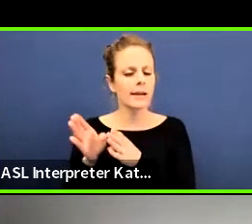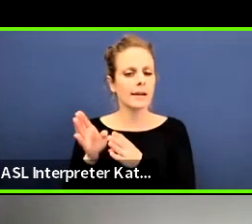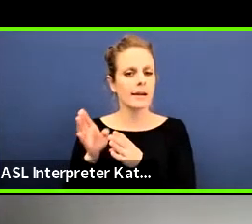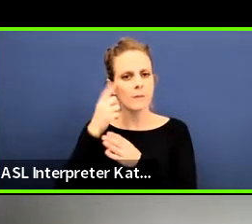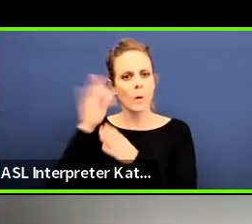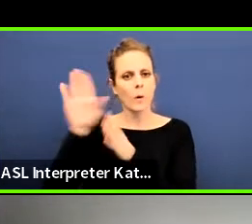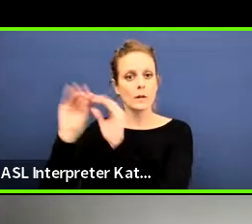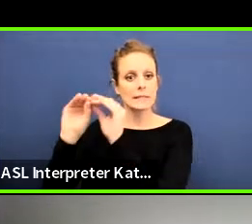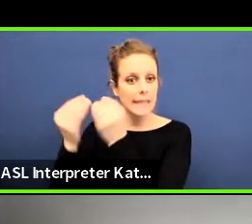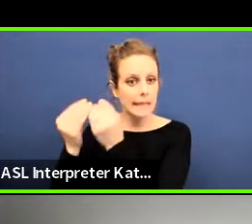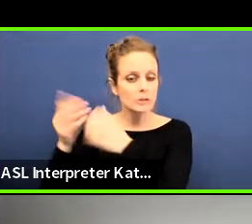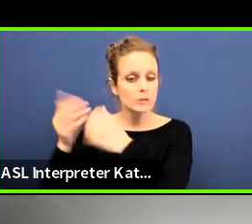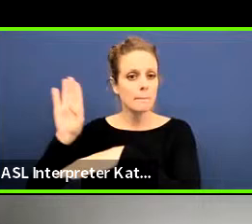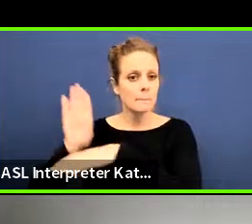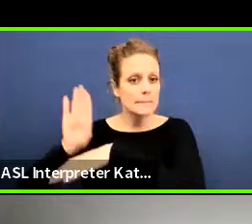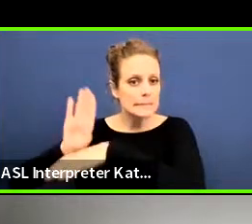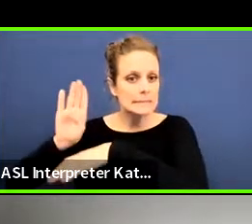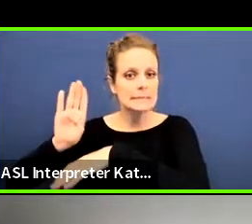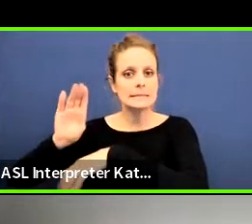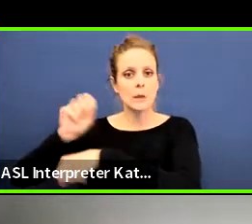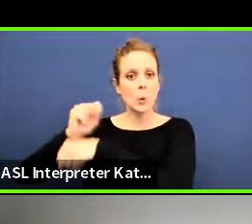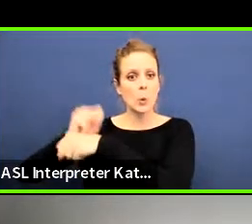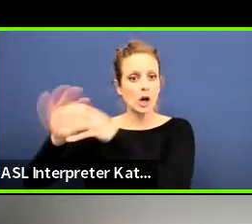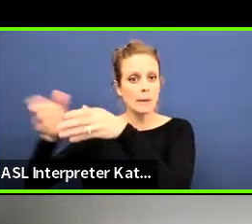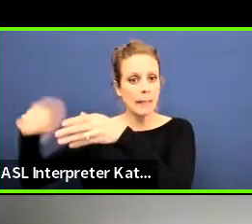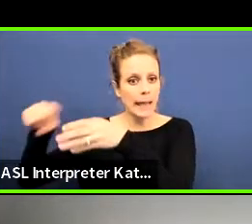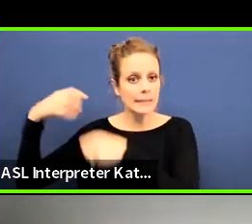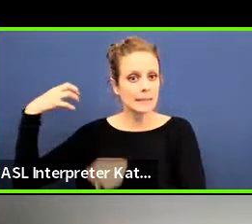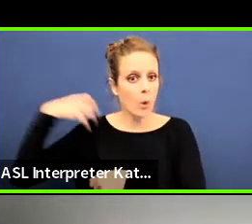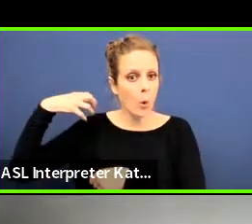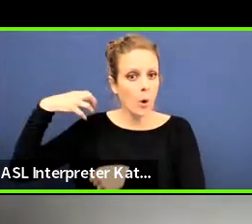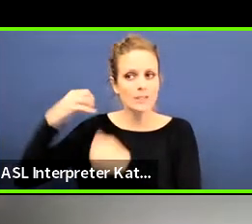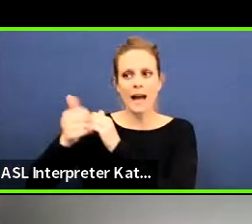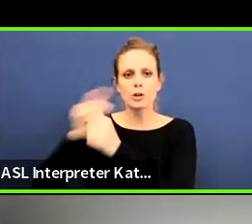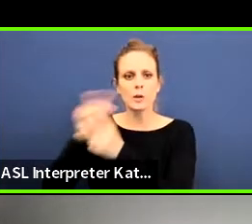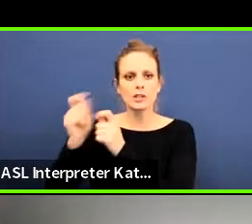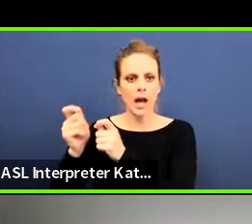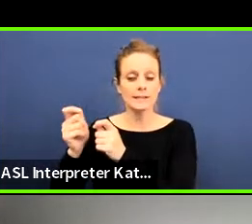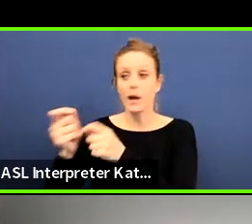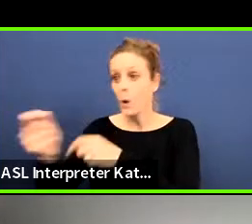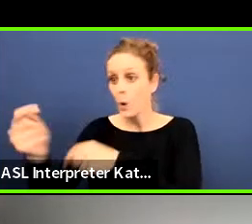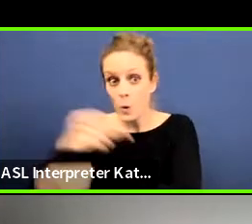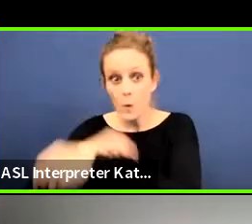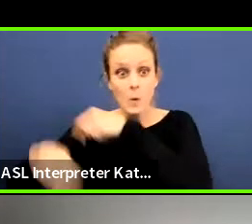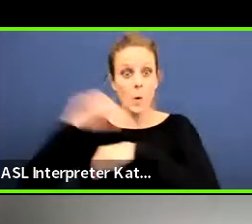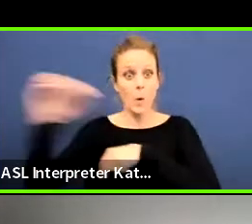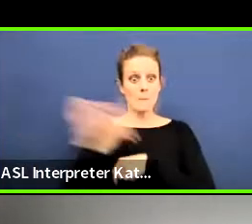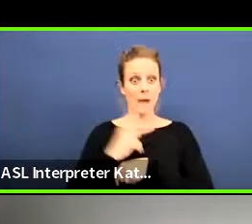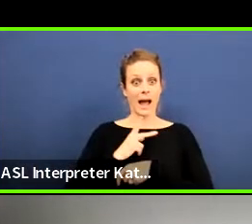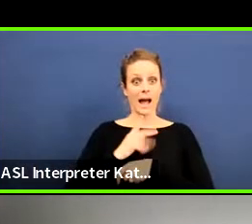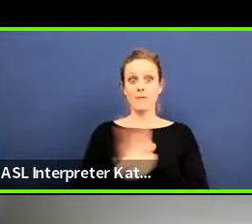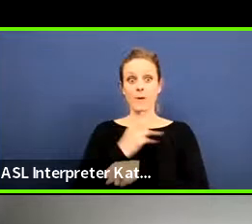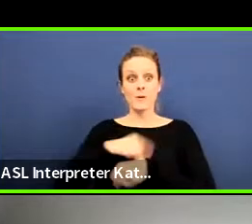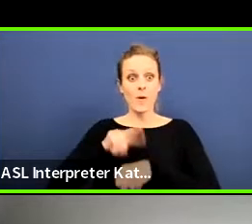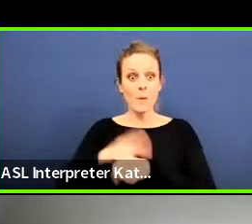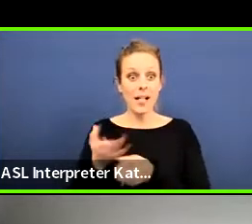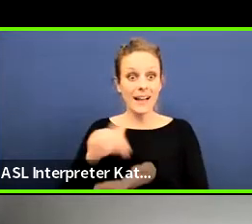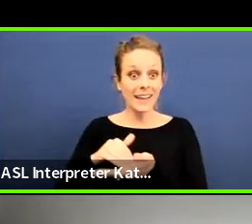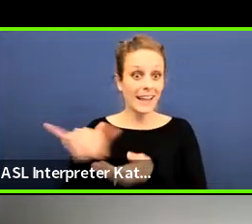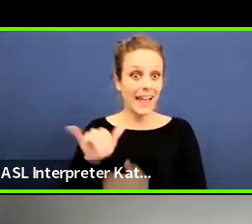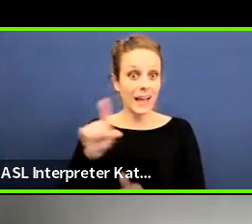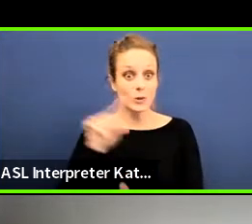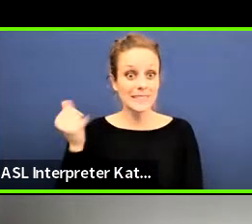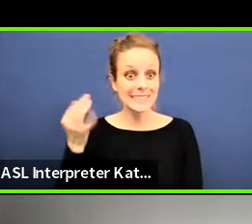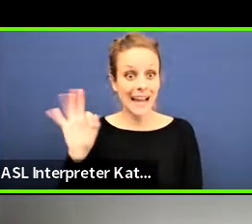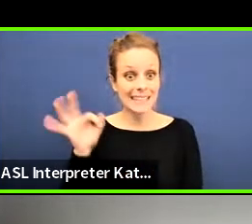businesses and workplaces and employers to adjust to never really going back to, again, 2019. What does